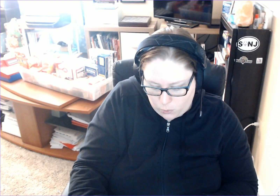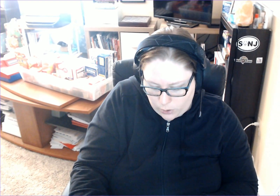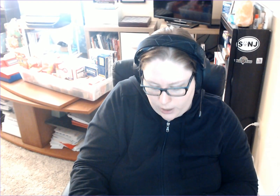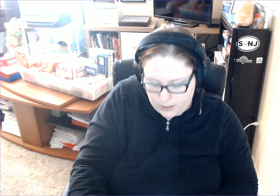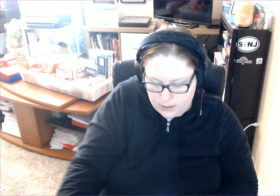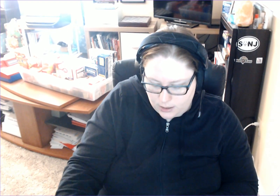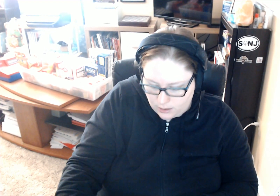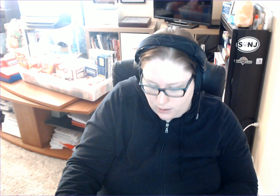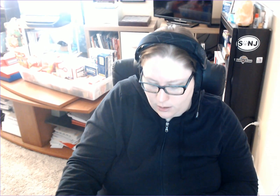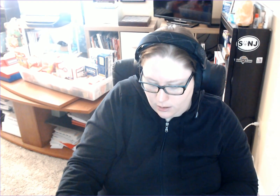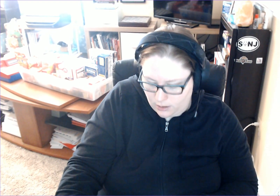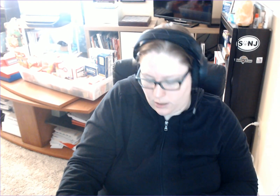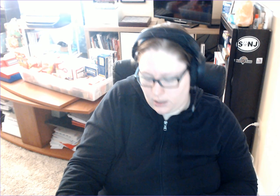coins in.